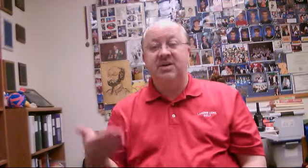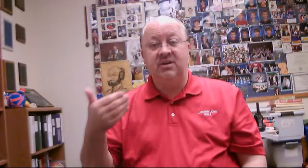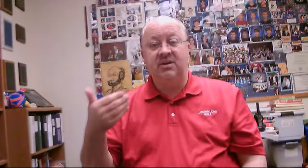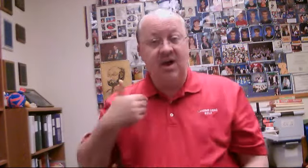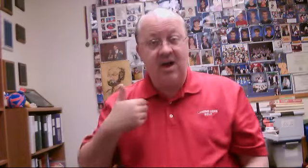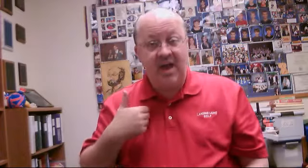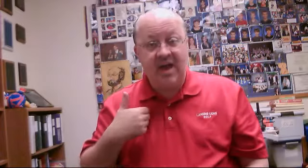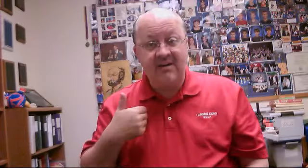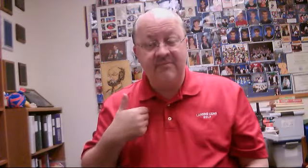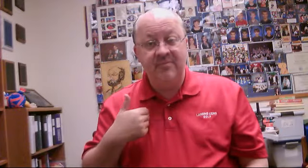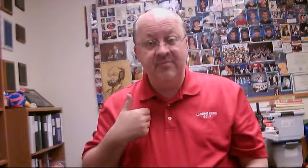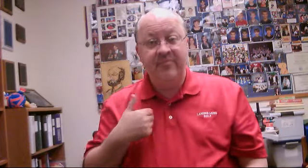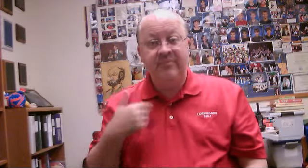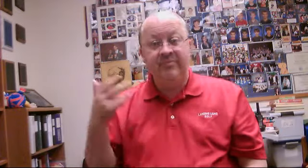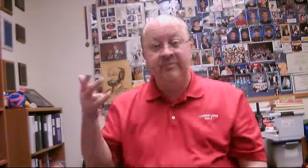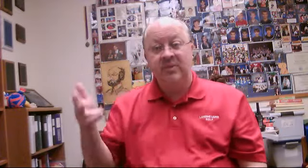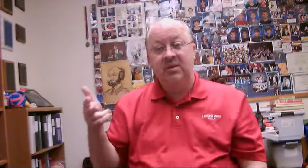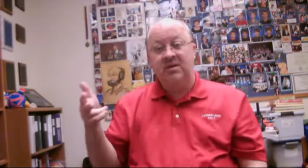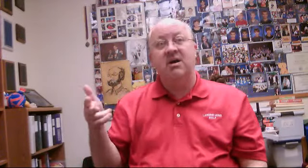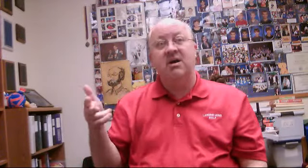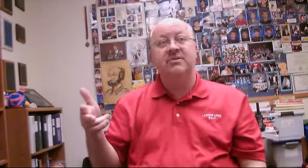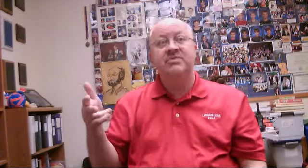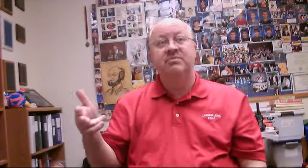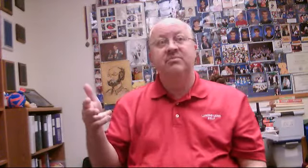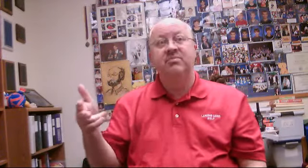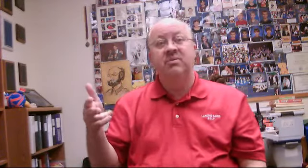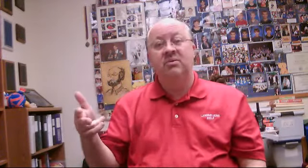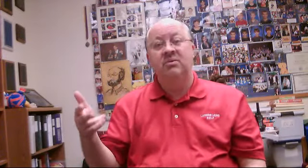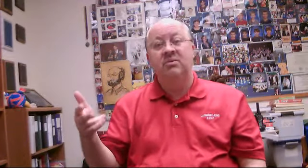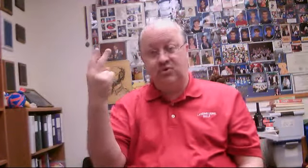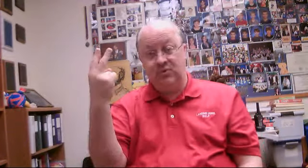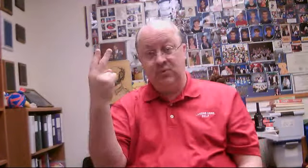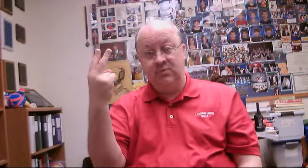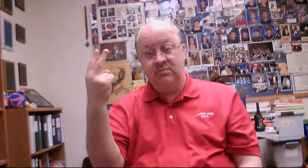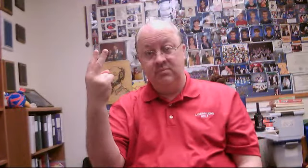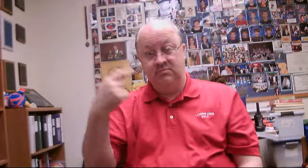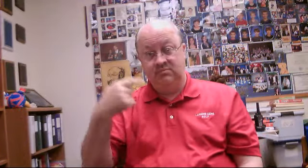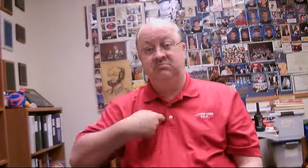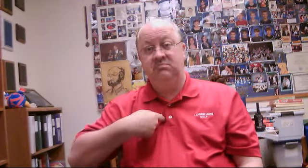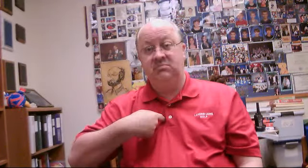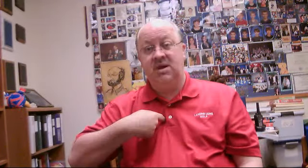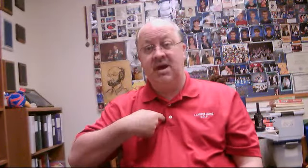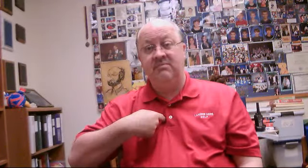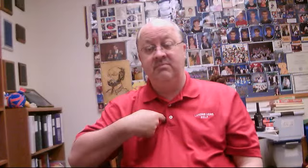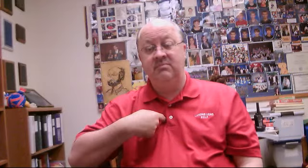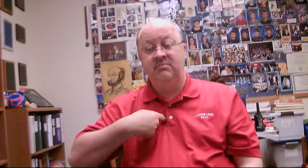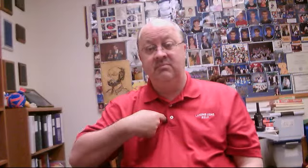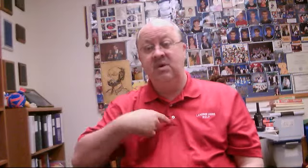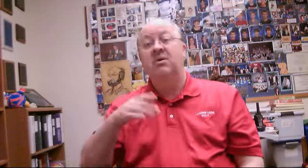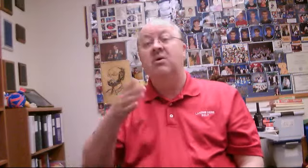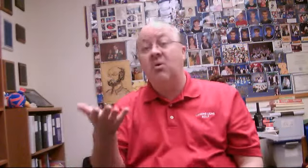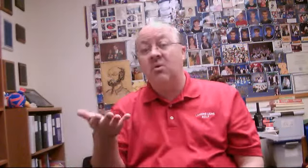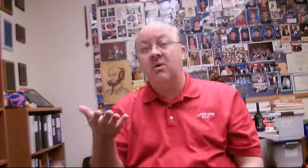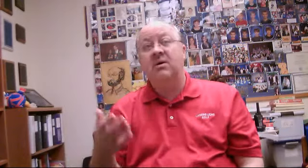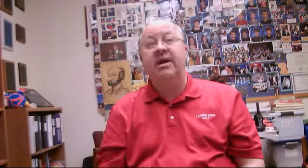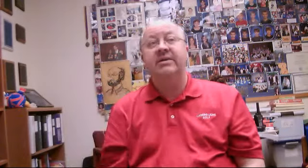go, have cars 2 I. Or I could